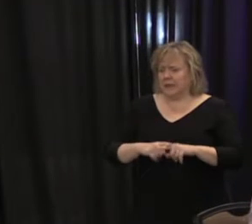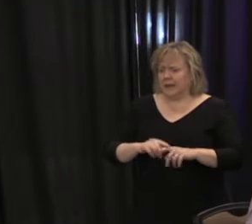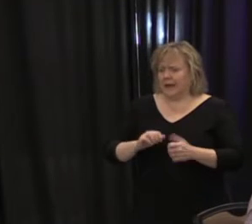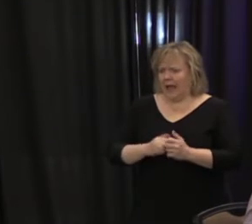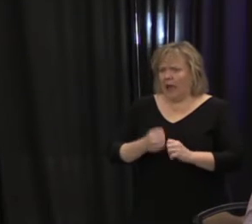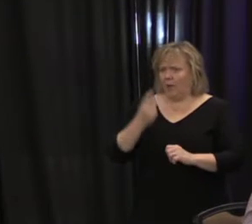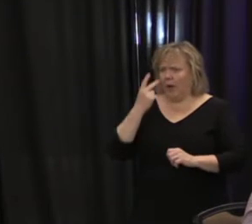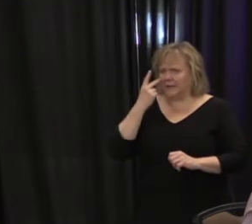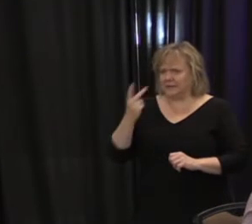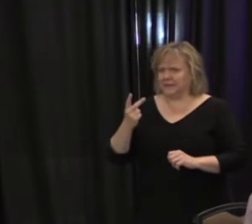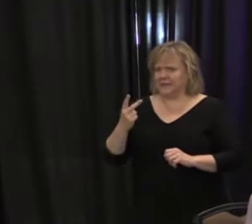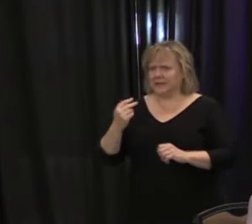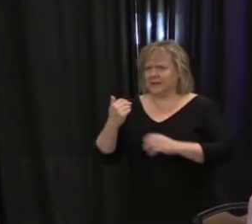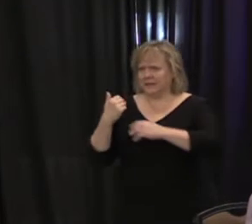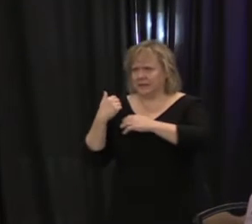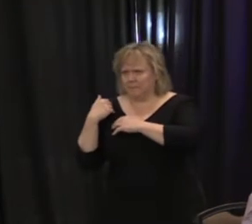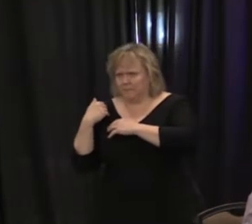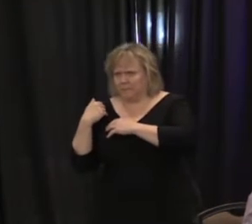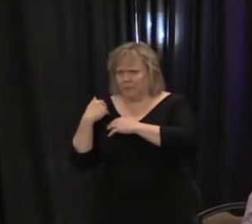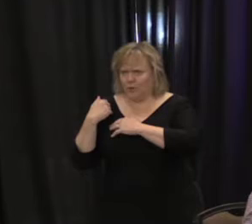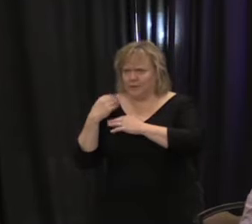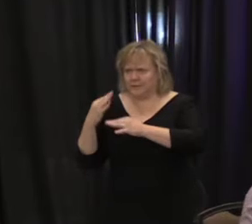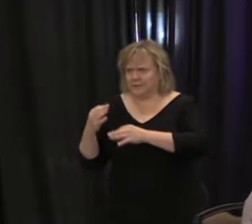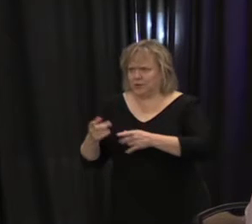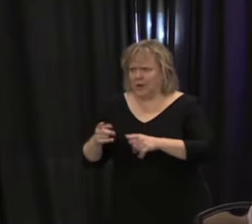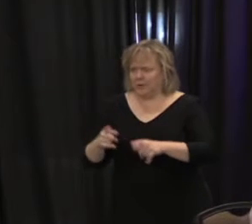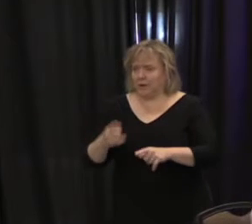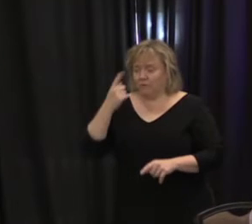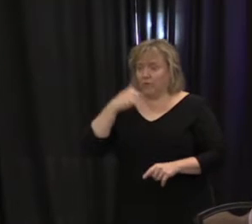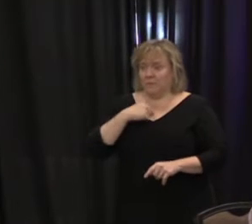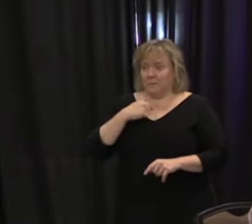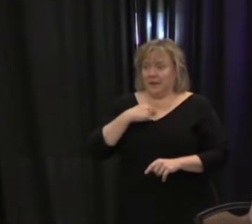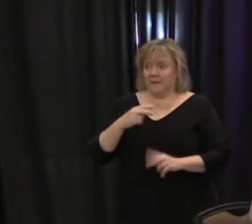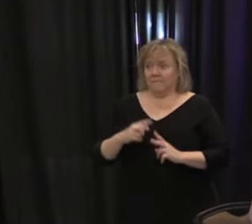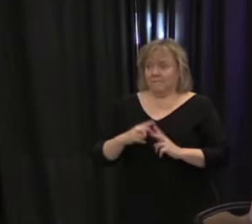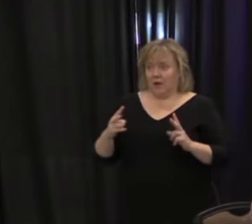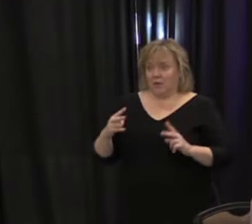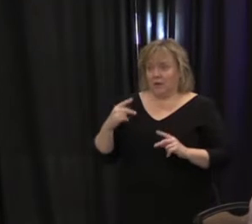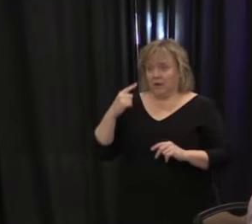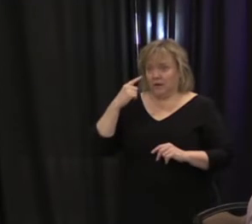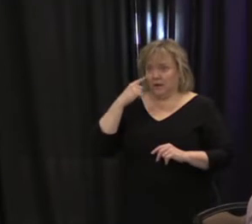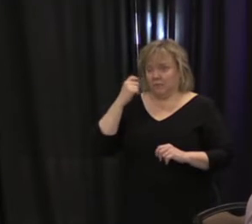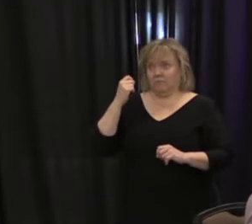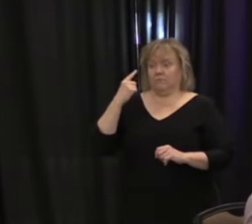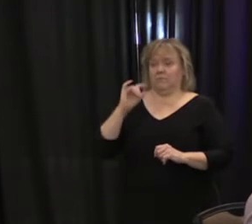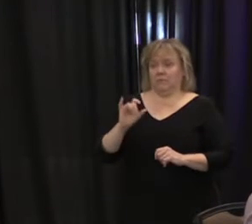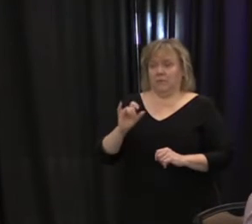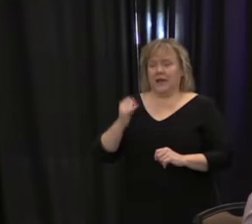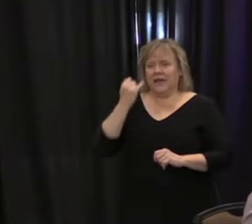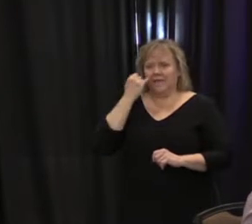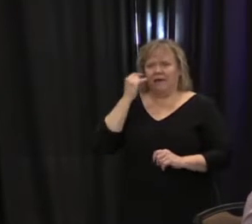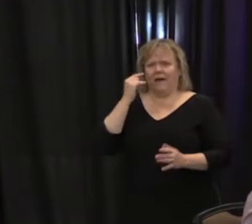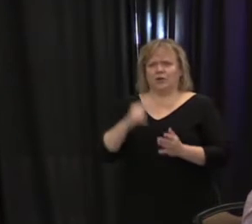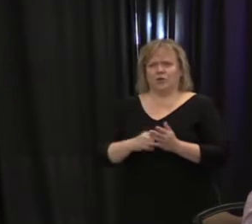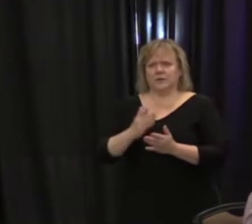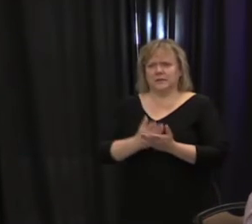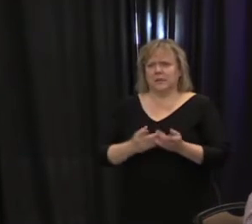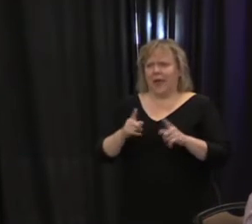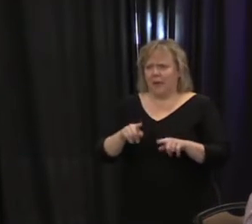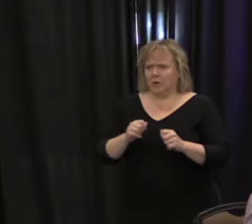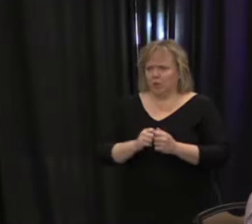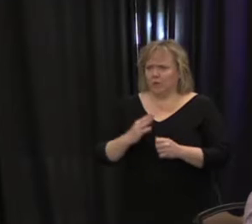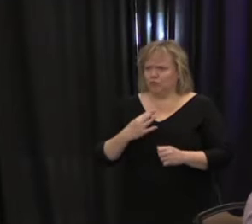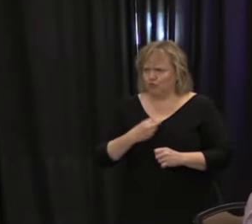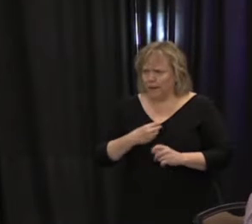burden flowing for certain people. So if I see, if for me, this is a very I statement. So if I see that there's something happening with